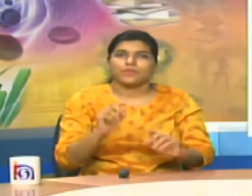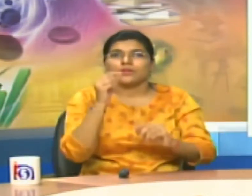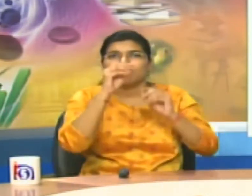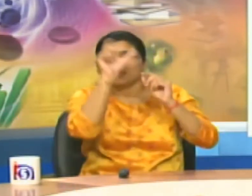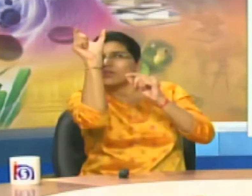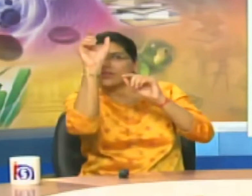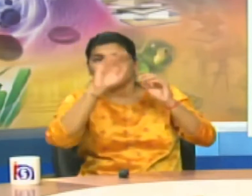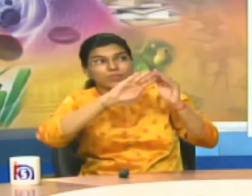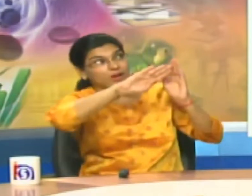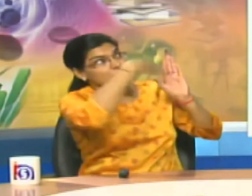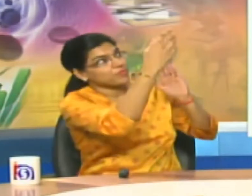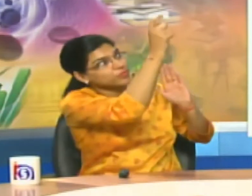That is very easy to put.